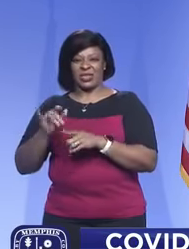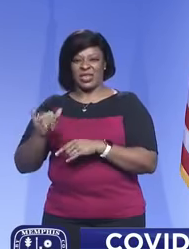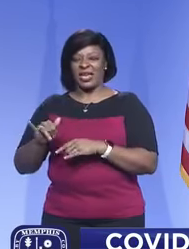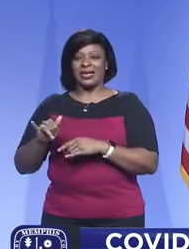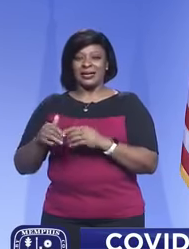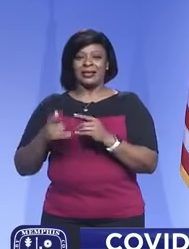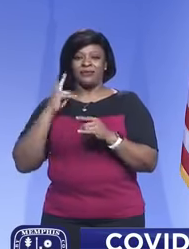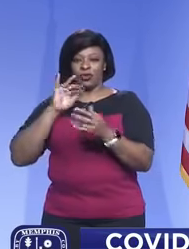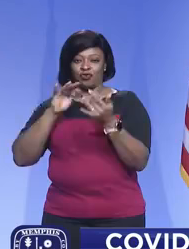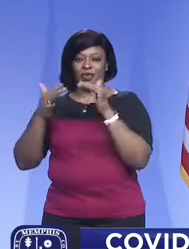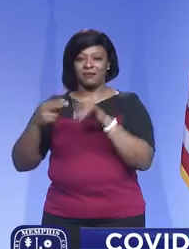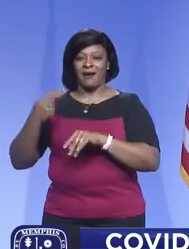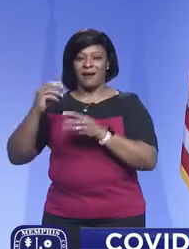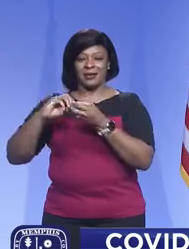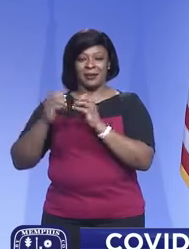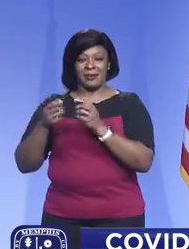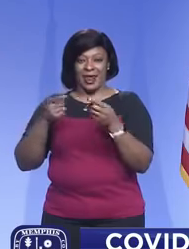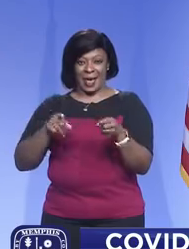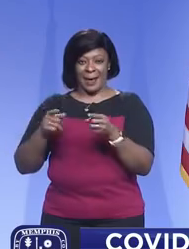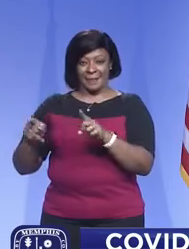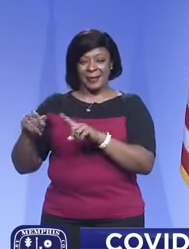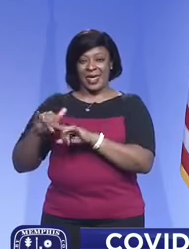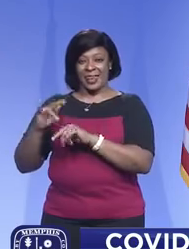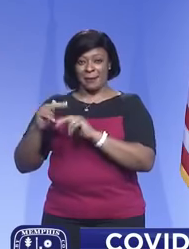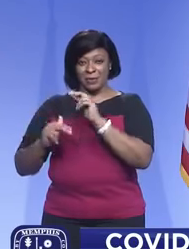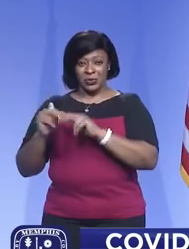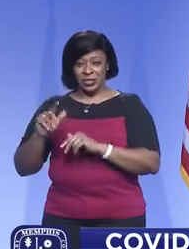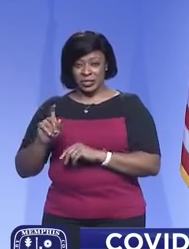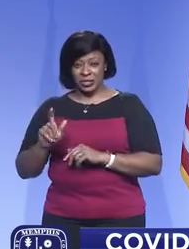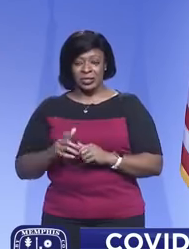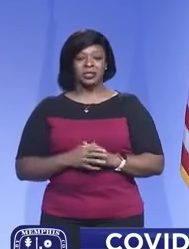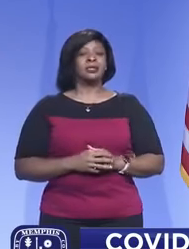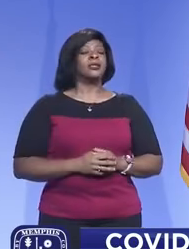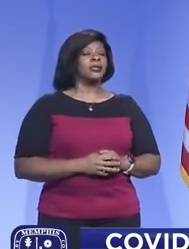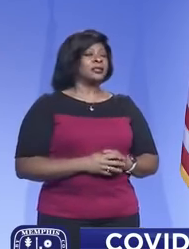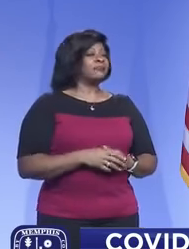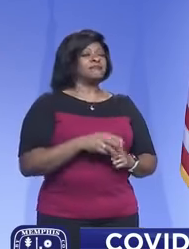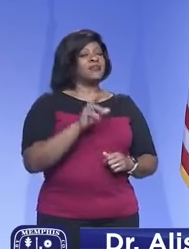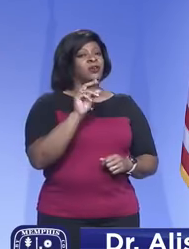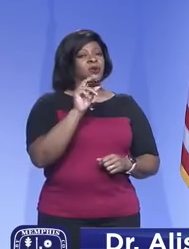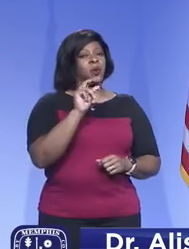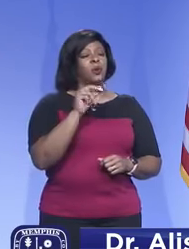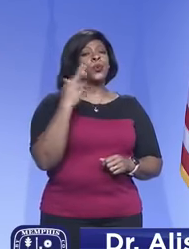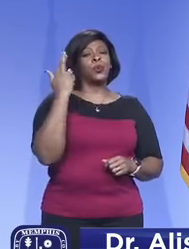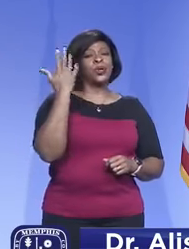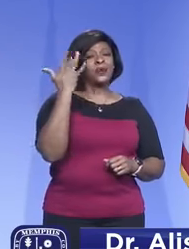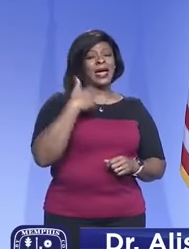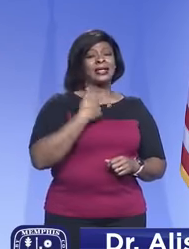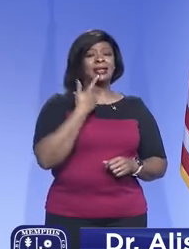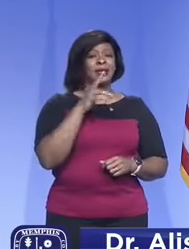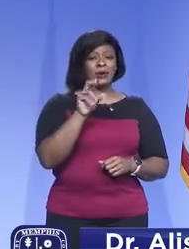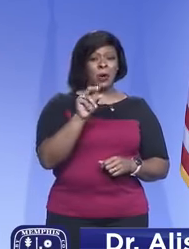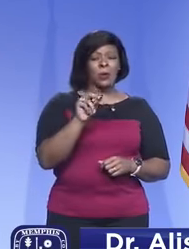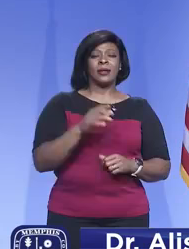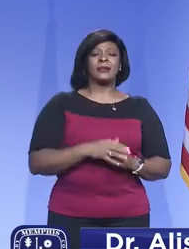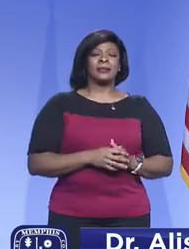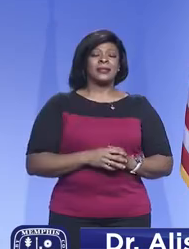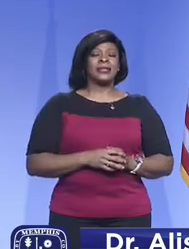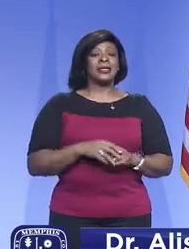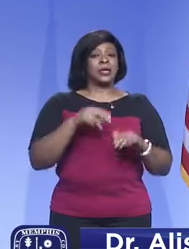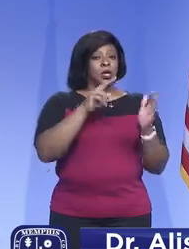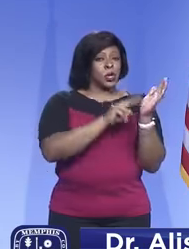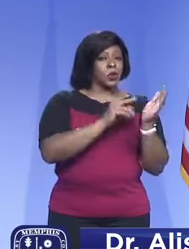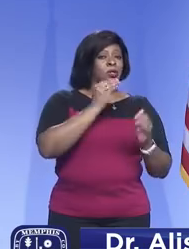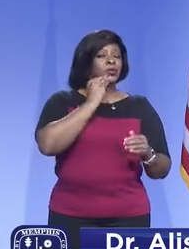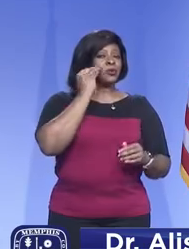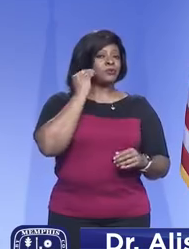the transmission that's happening in those buildings? I would say no, and the reason why I'm saying no is that in a nursing